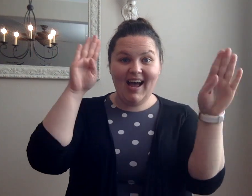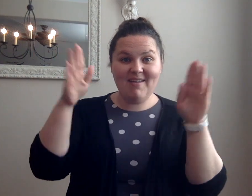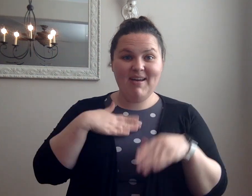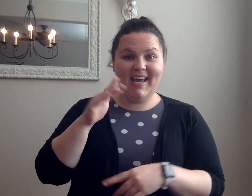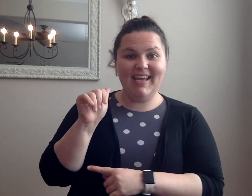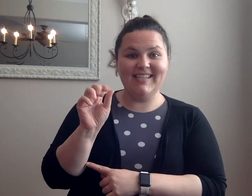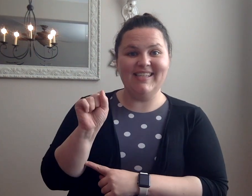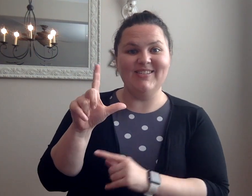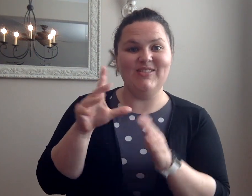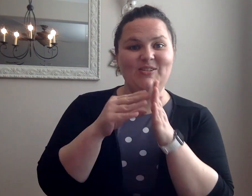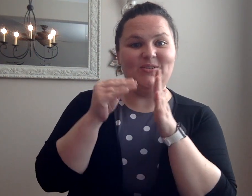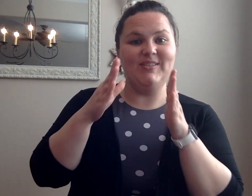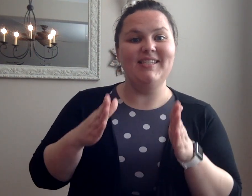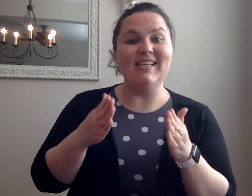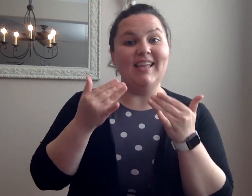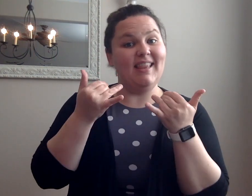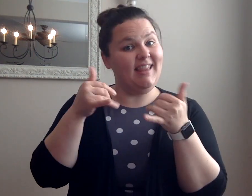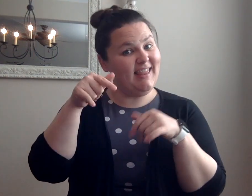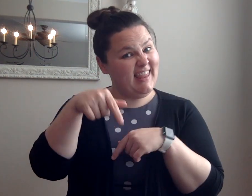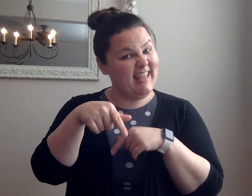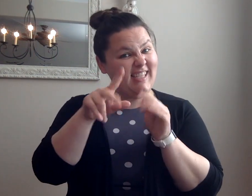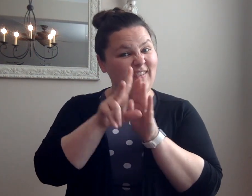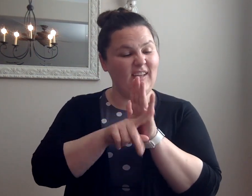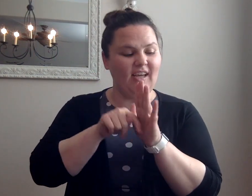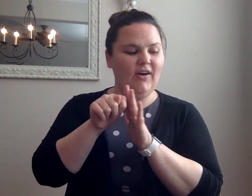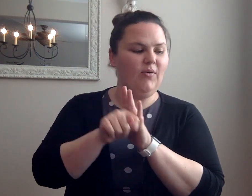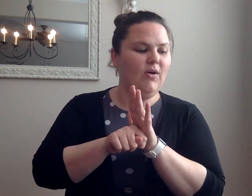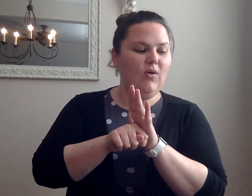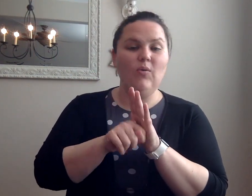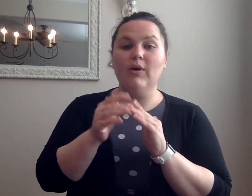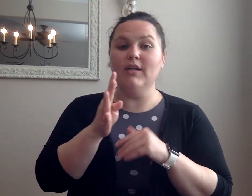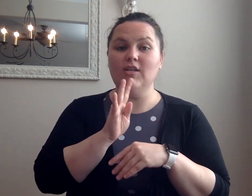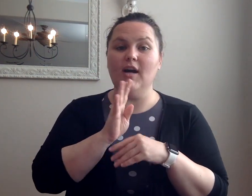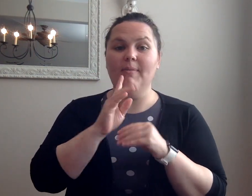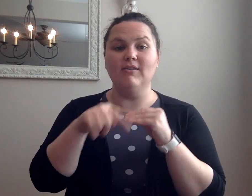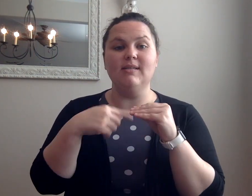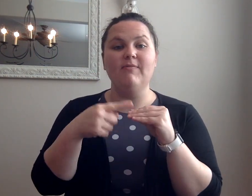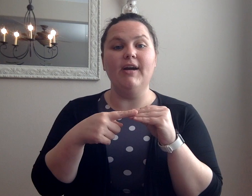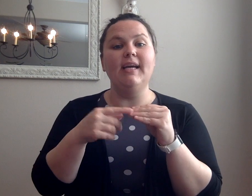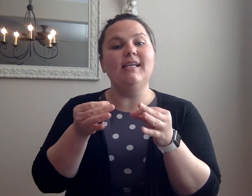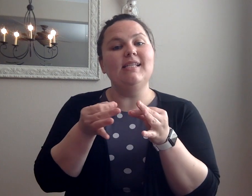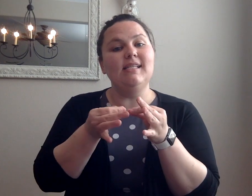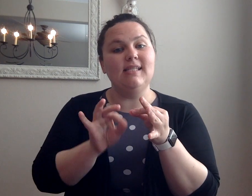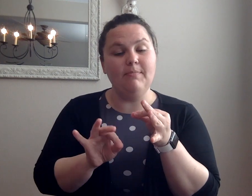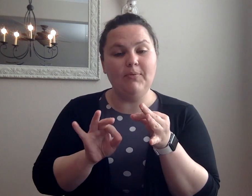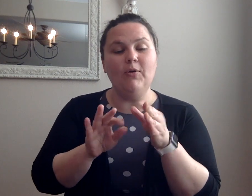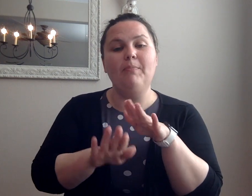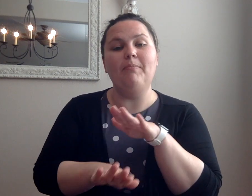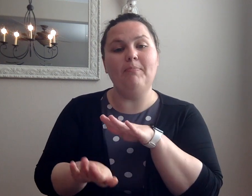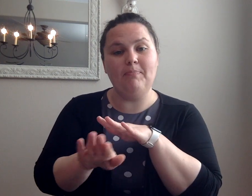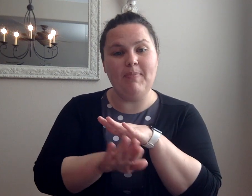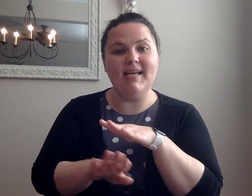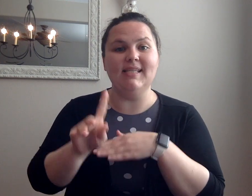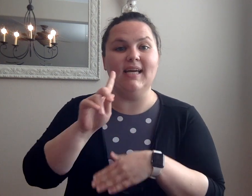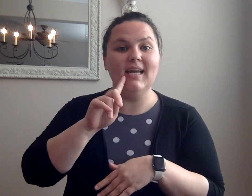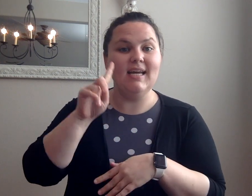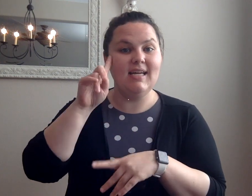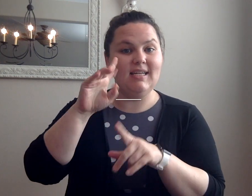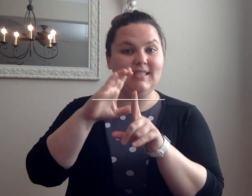Hi, my ASL students. In this video, we're going to talk about some very simple, basic